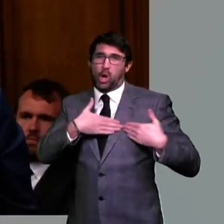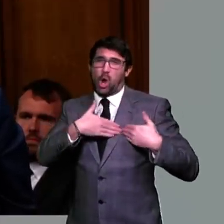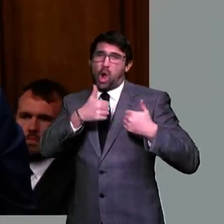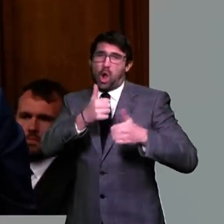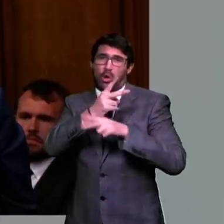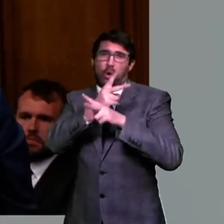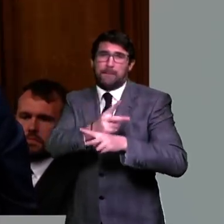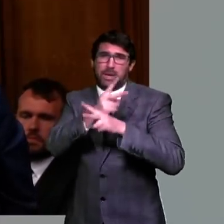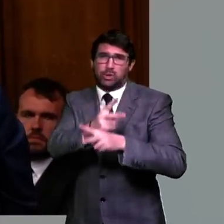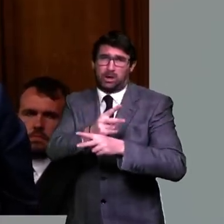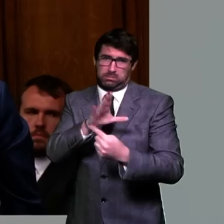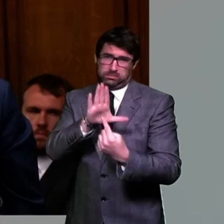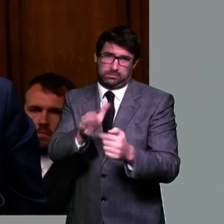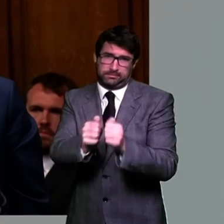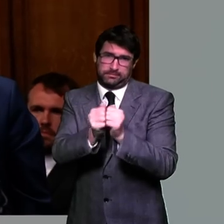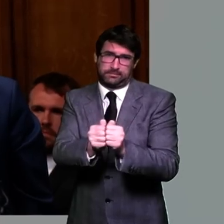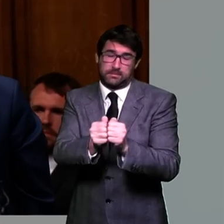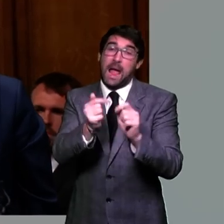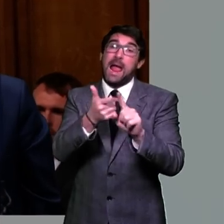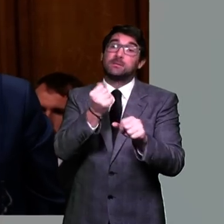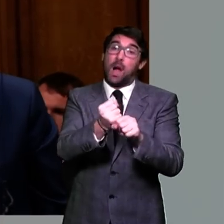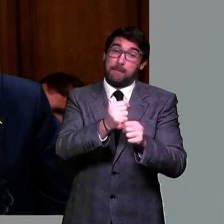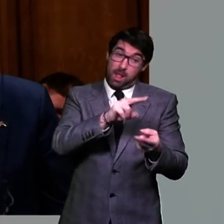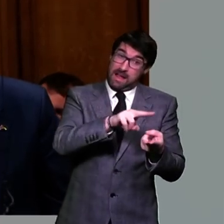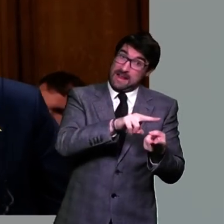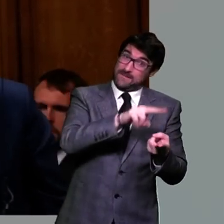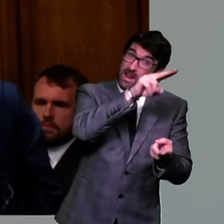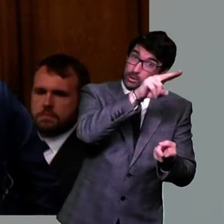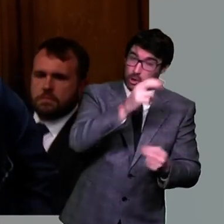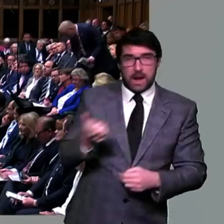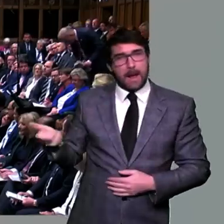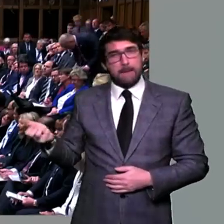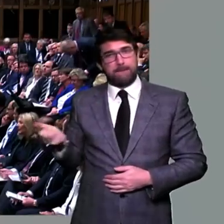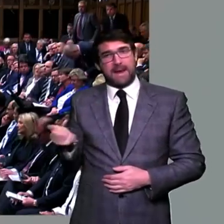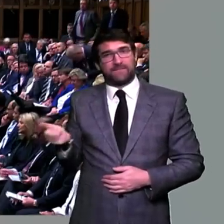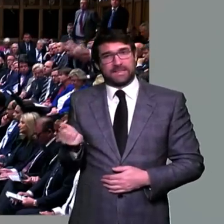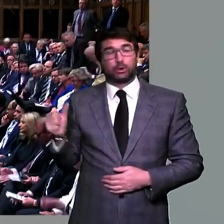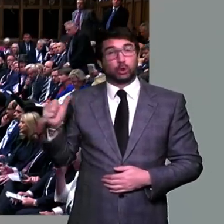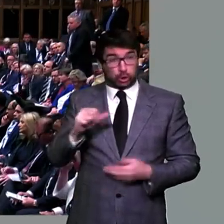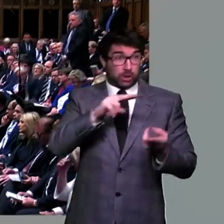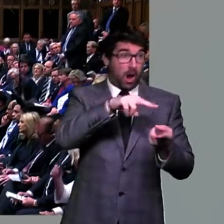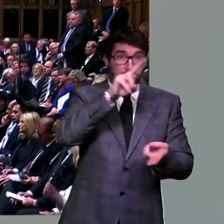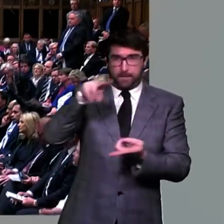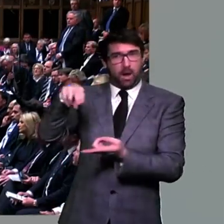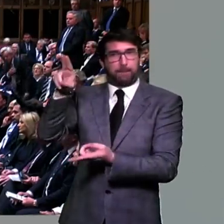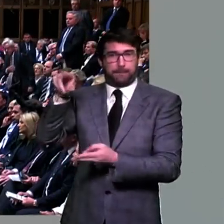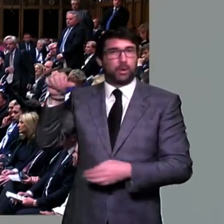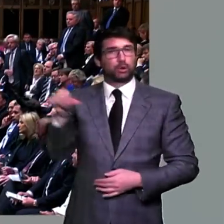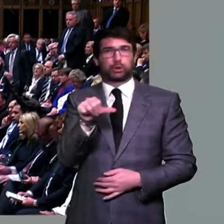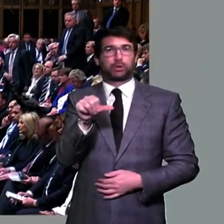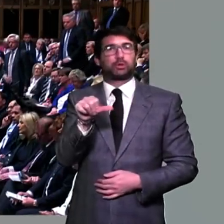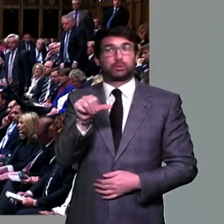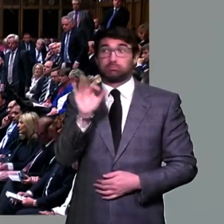link between benefits and inflation? Will she do that? Prime Minister. We